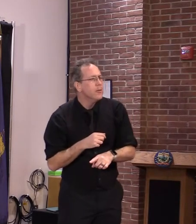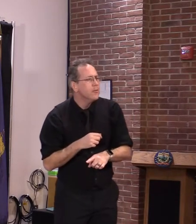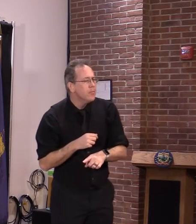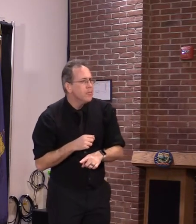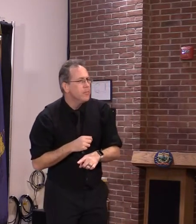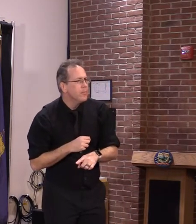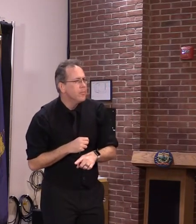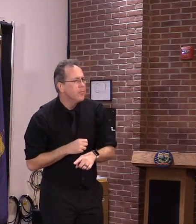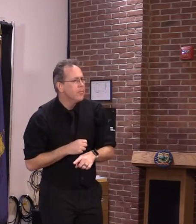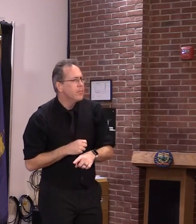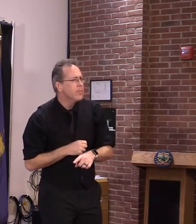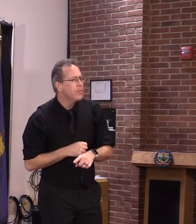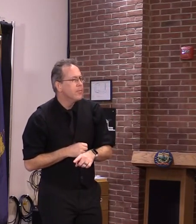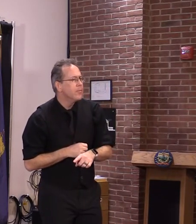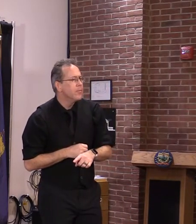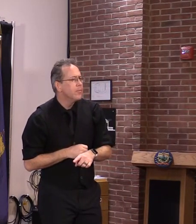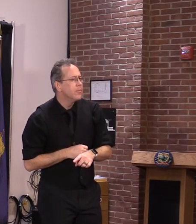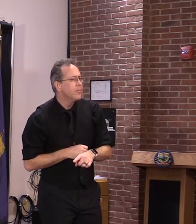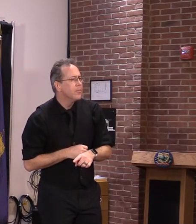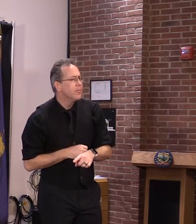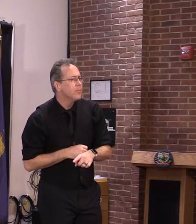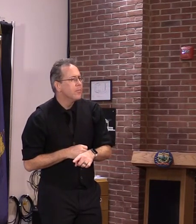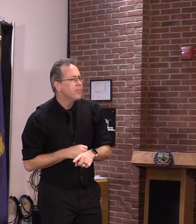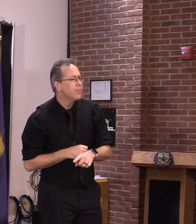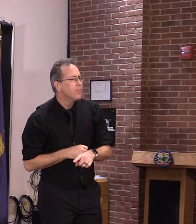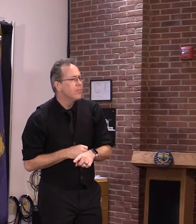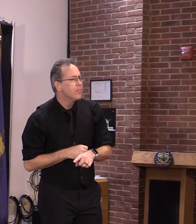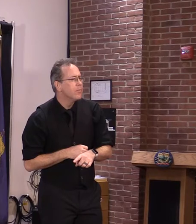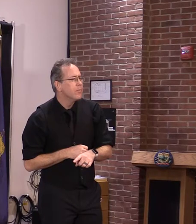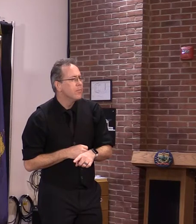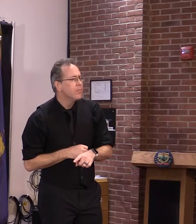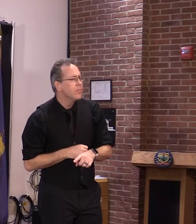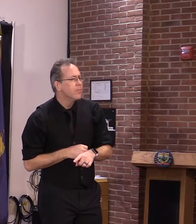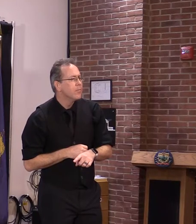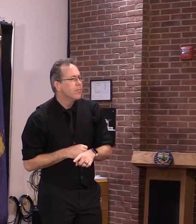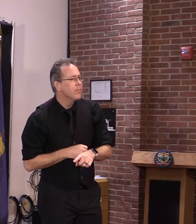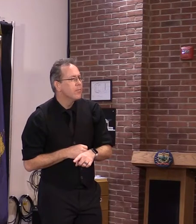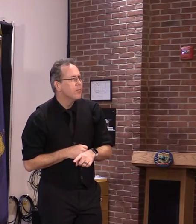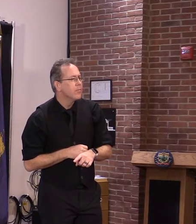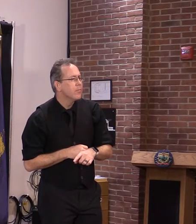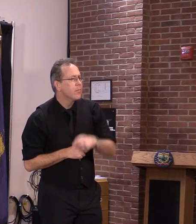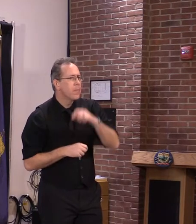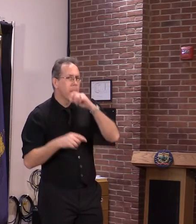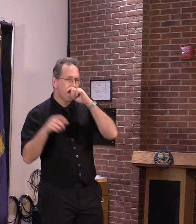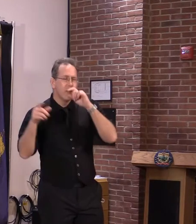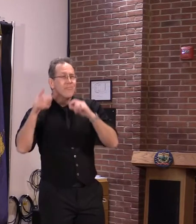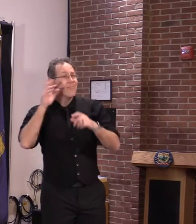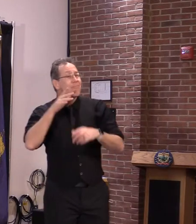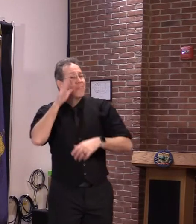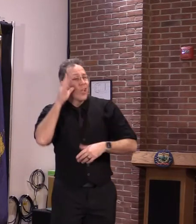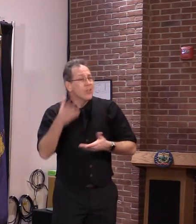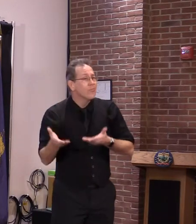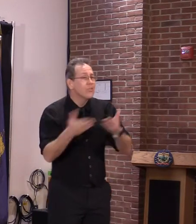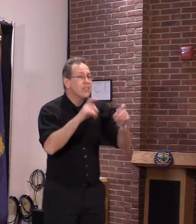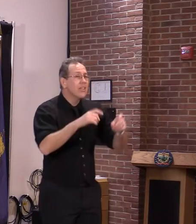schools expected or allowed to verify that testing is being completed at home when called for?